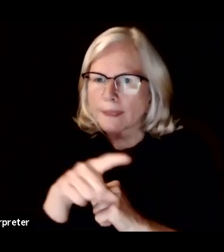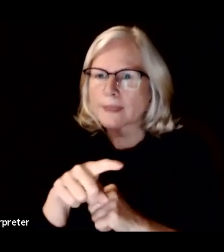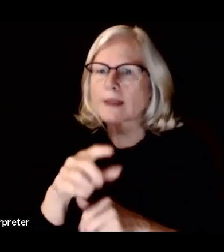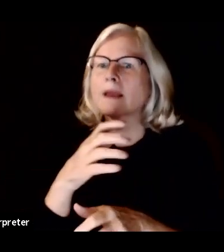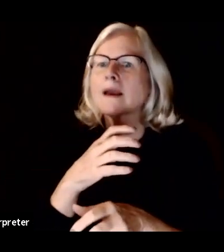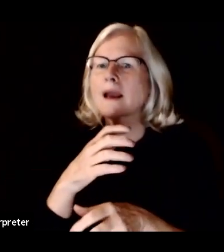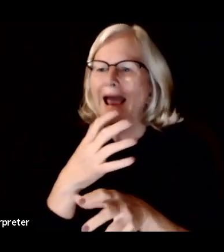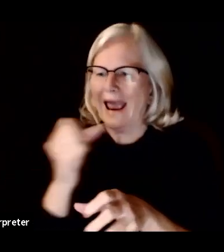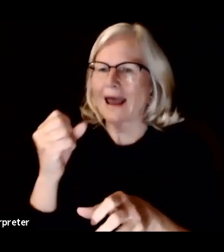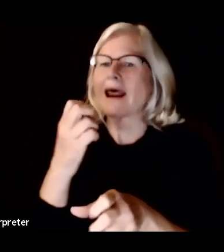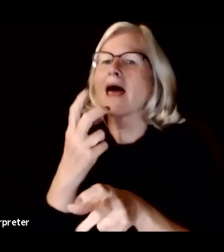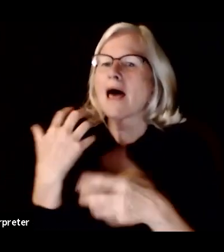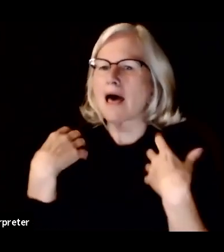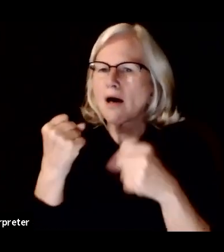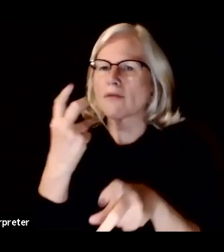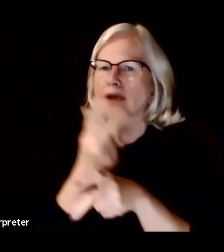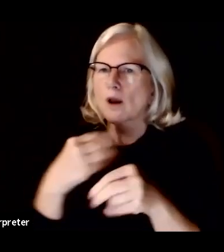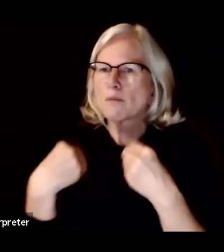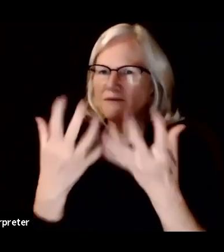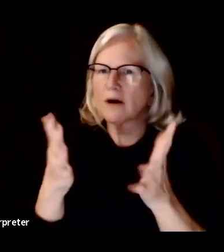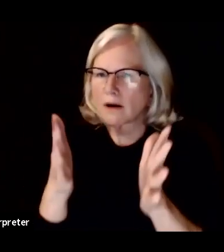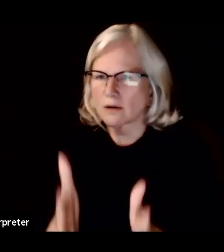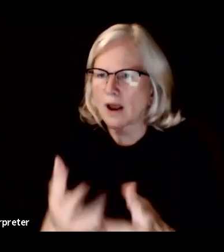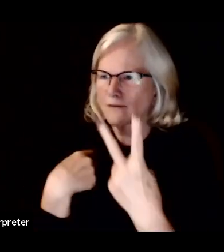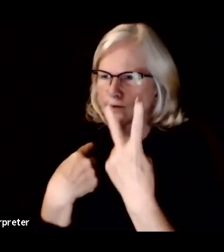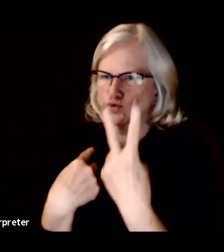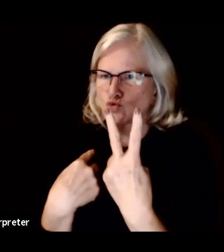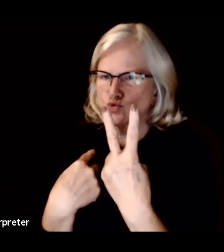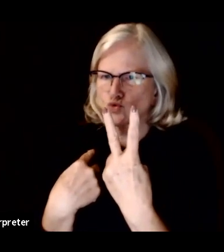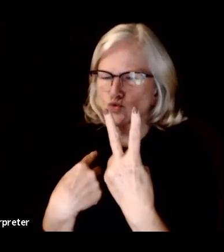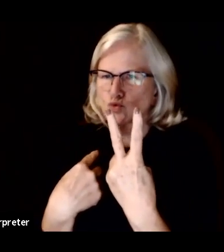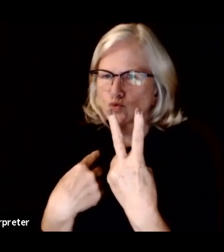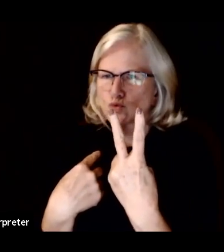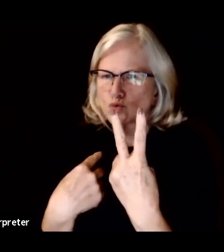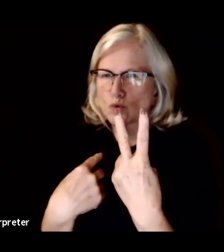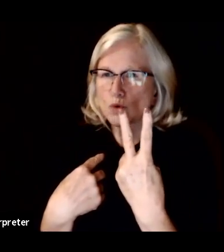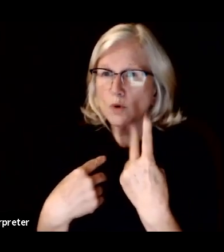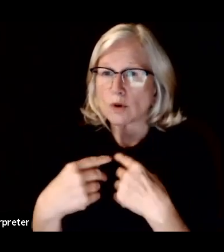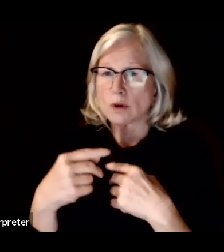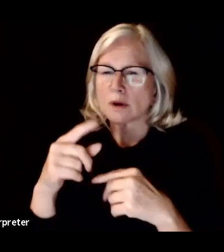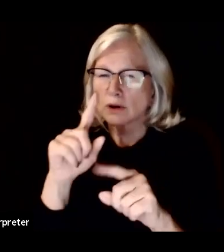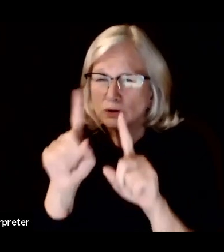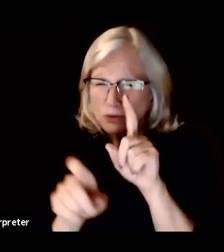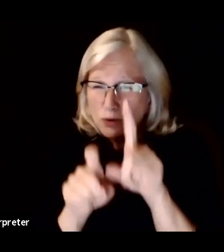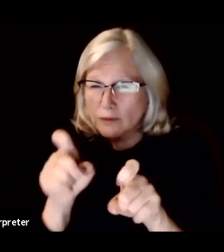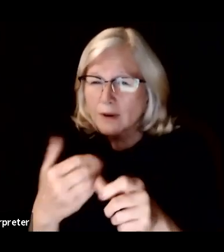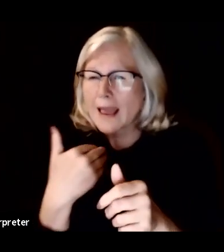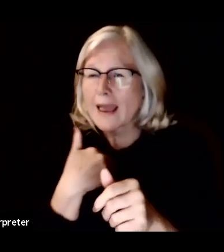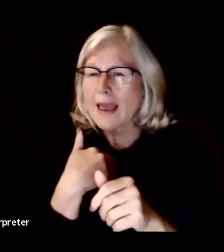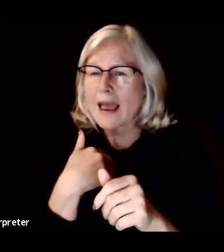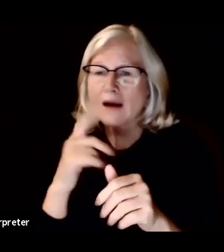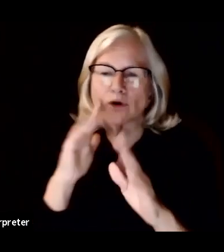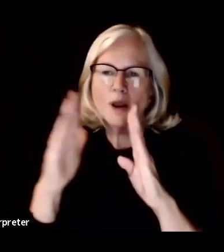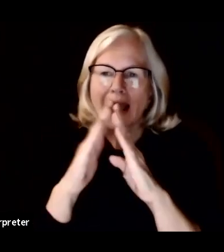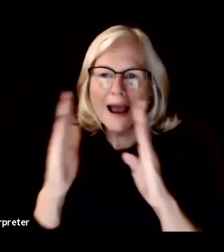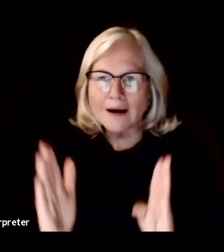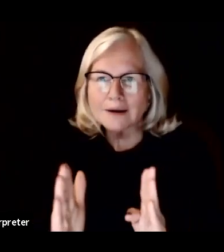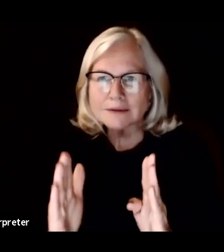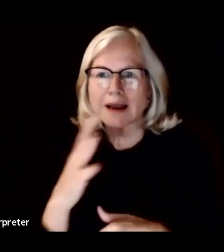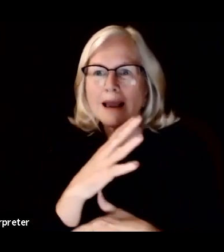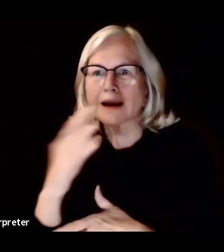The survey includes a household questionnaire, and all members of the household are offered